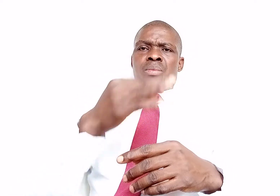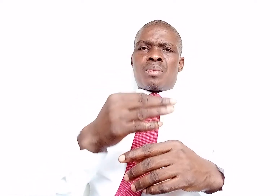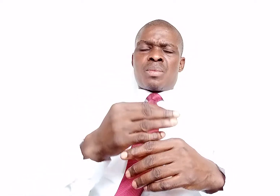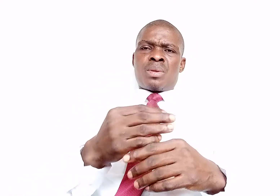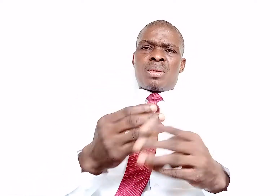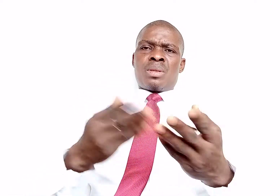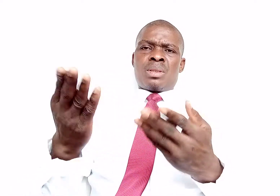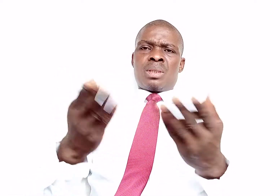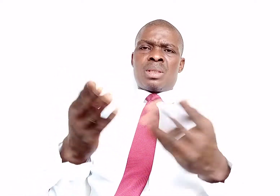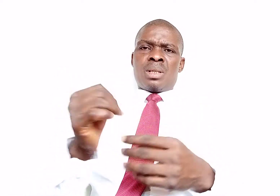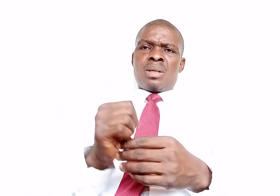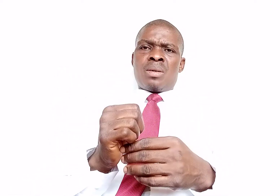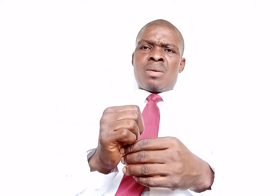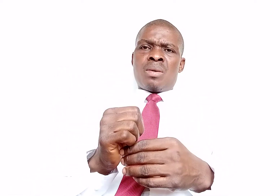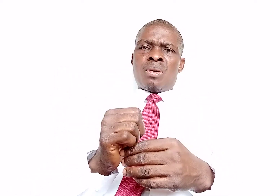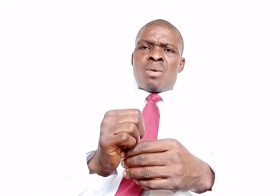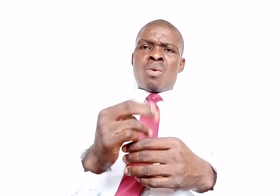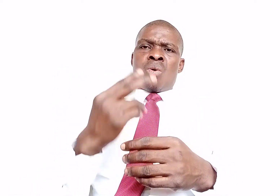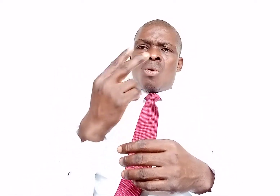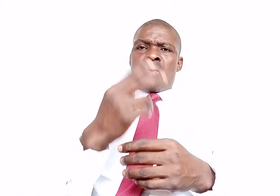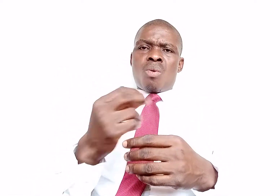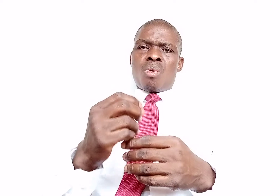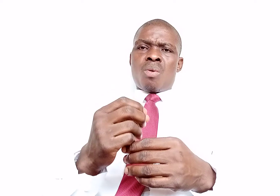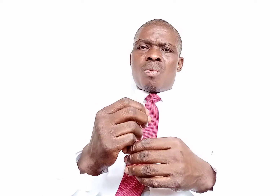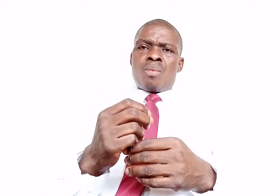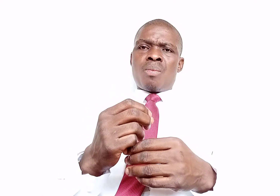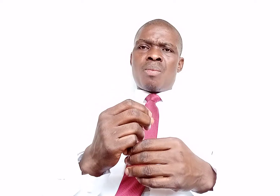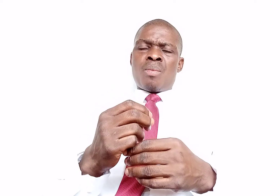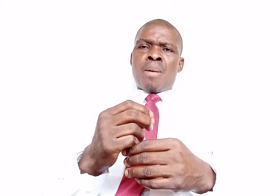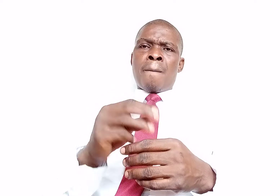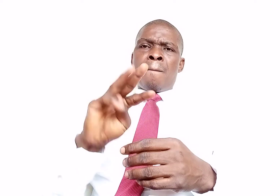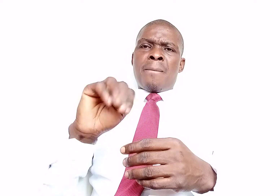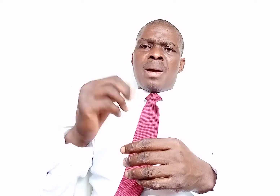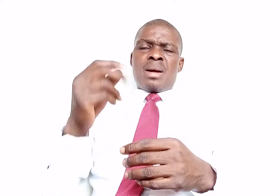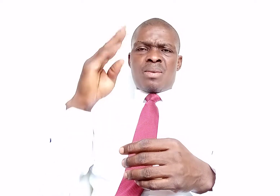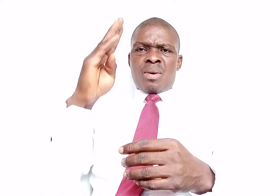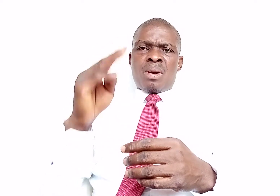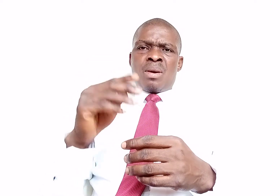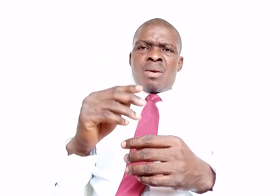sailor, oral, manner, conductor,